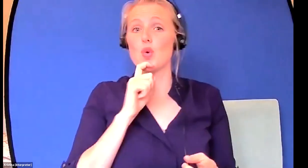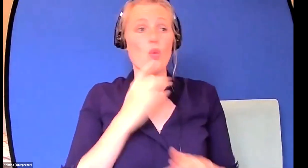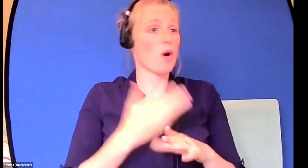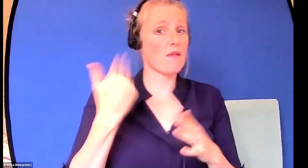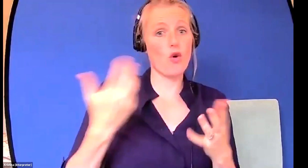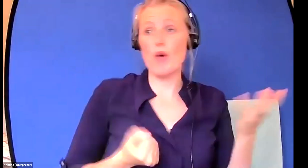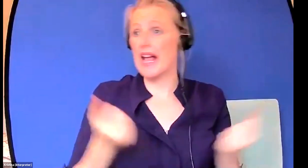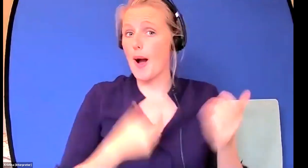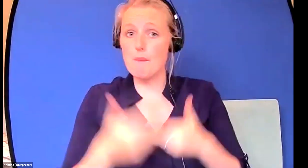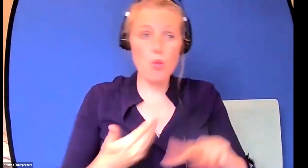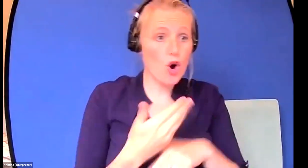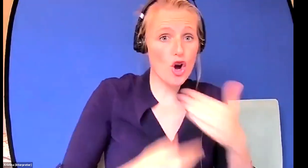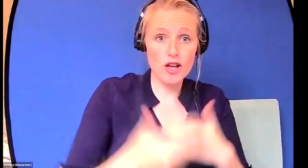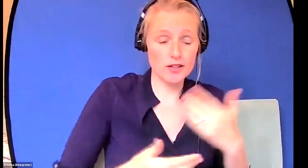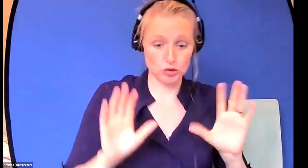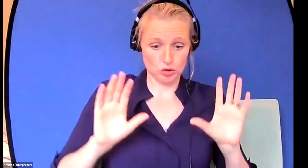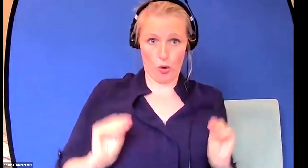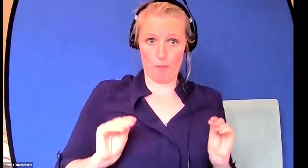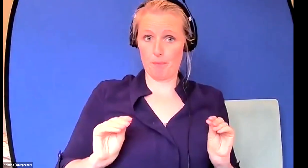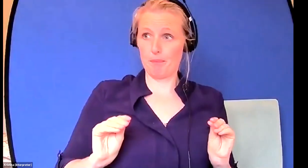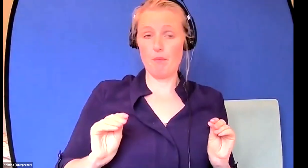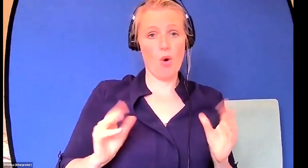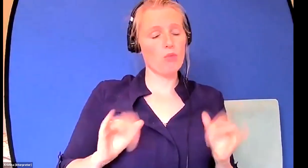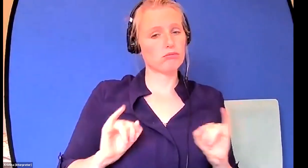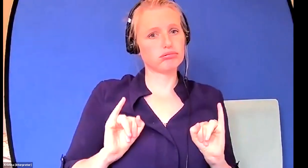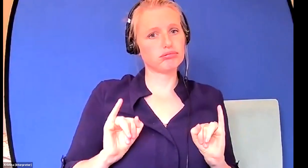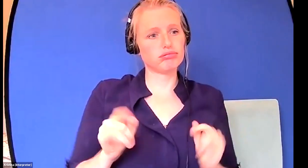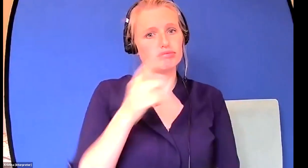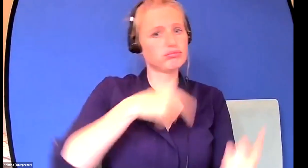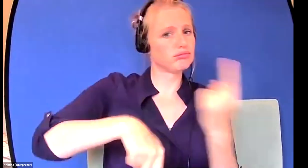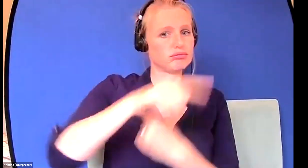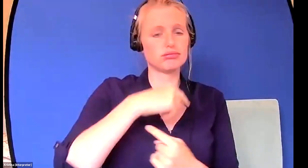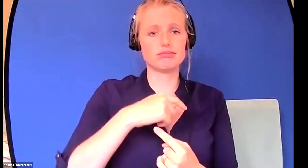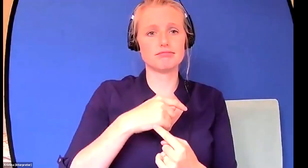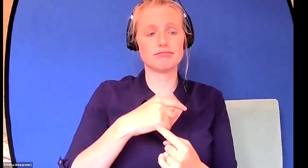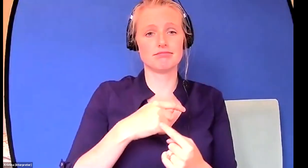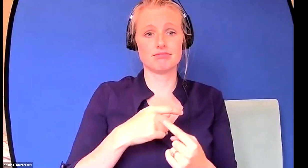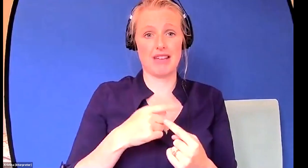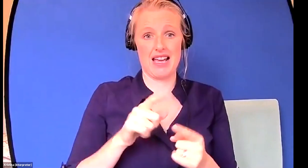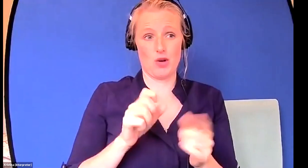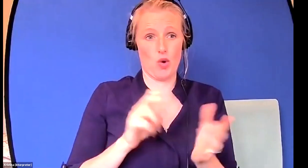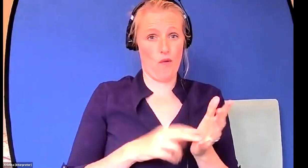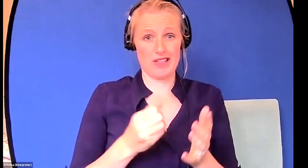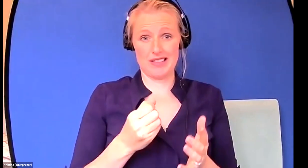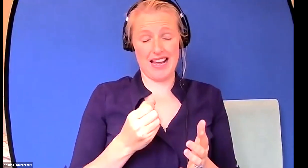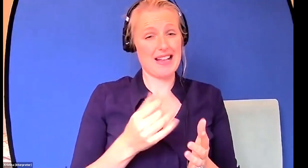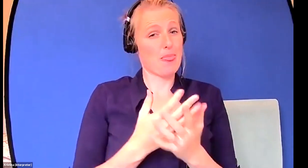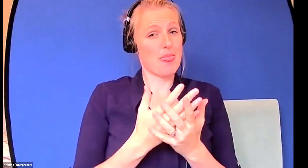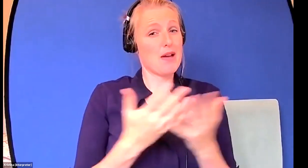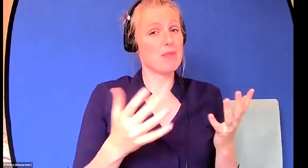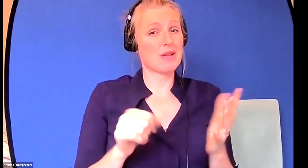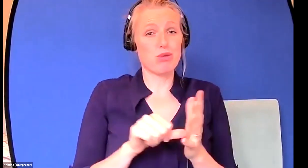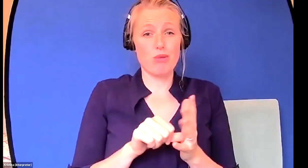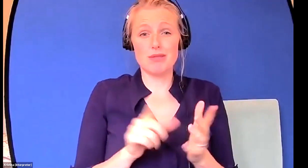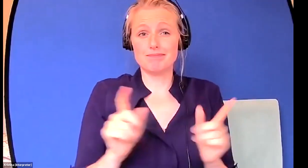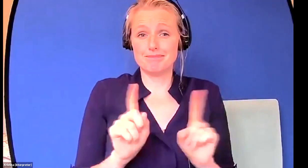has been widespread and devastating. And the brunt of the pandemic, the great unequalizer, I think, has fallen